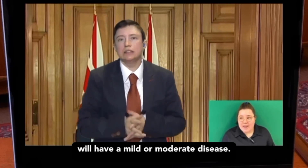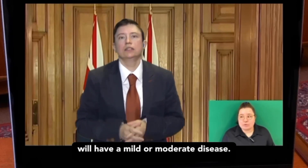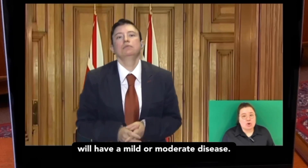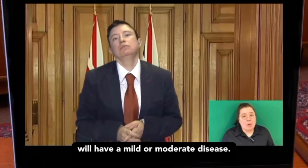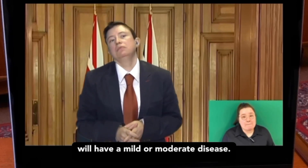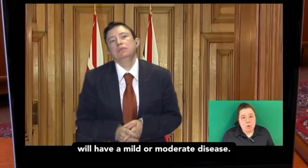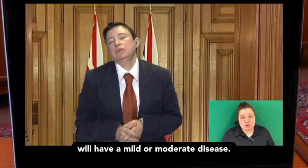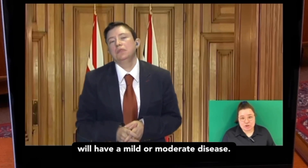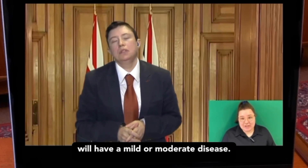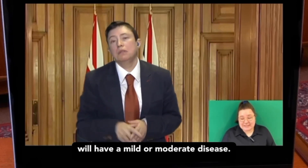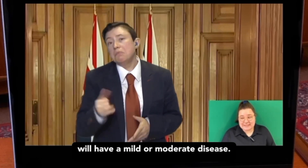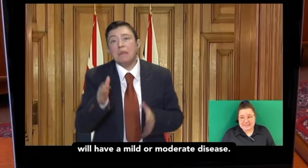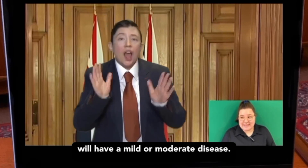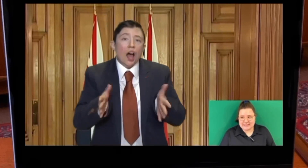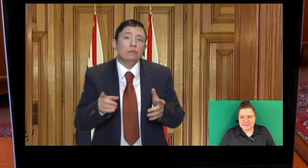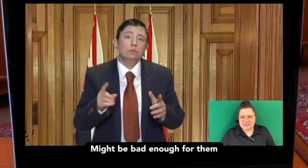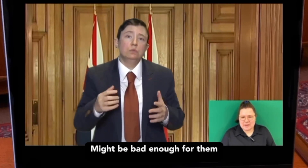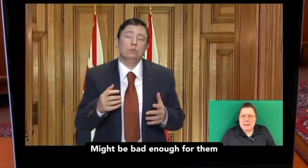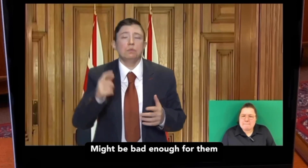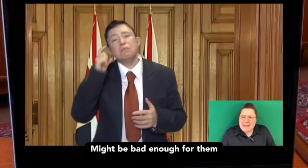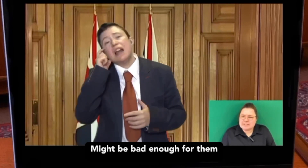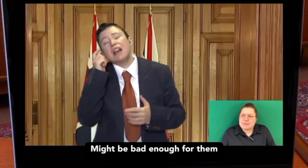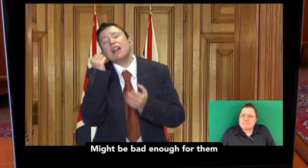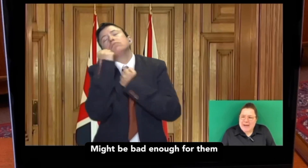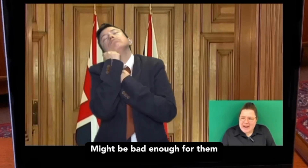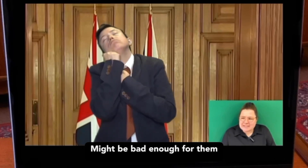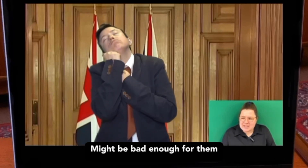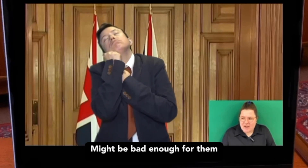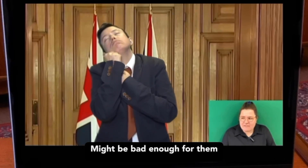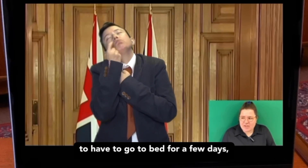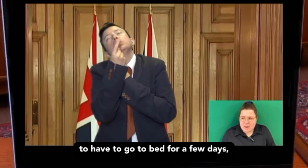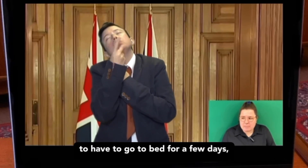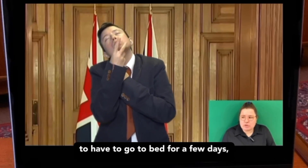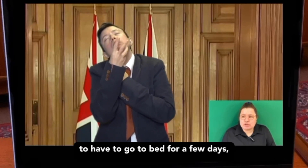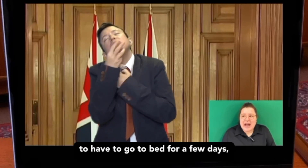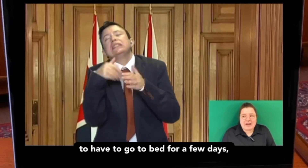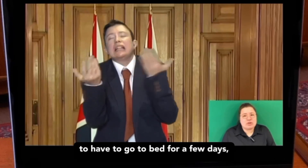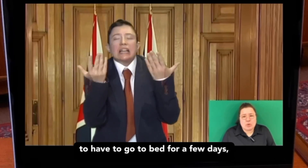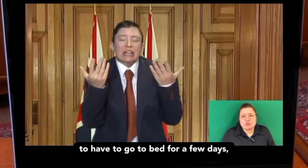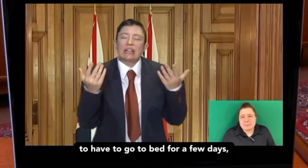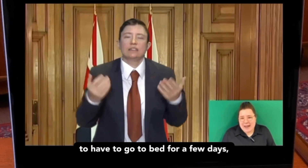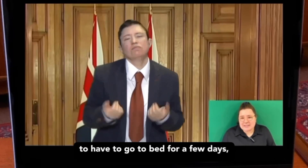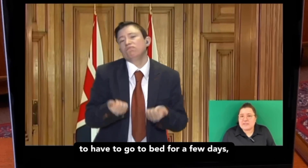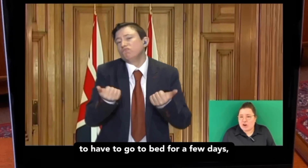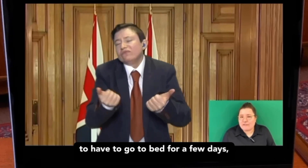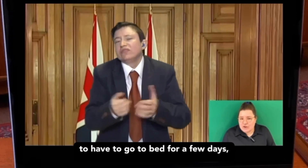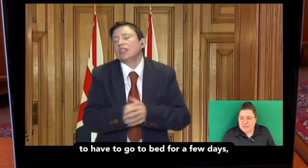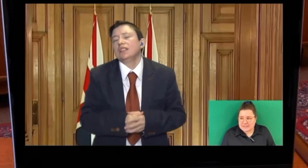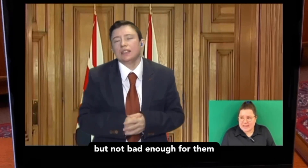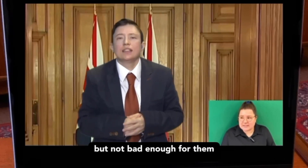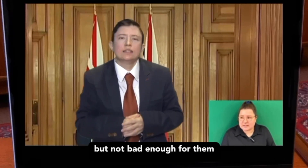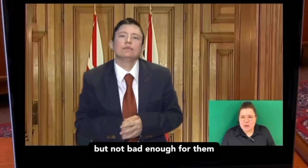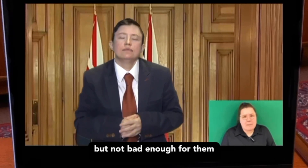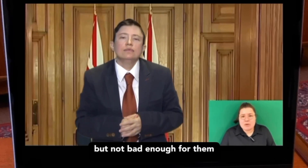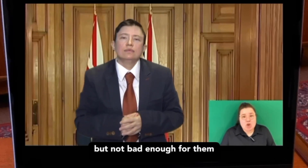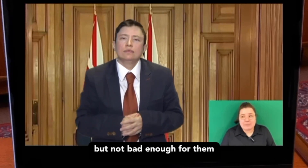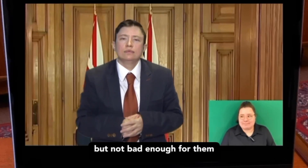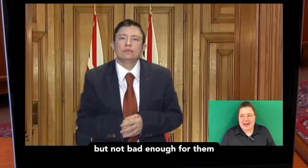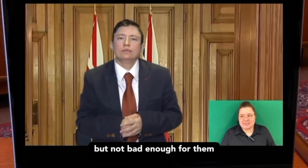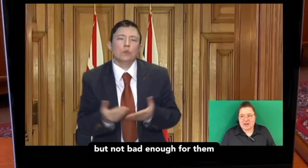or moderate disease. Might be bad enough for them to have to go to bed for a few days, but not bad enough for